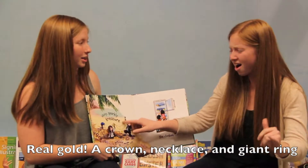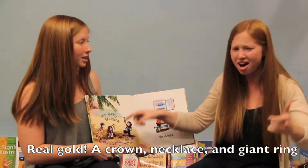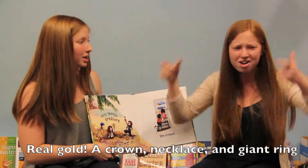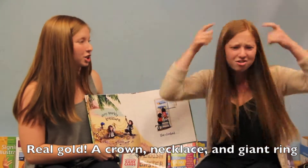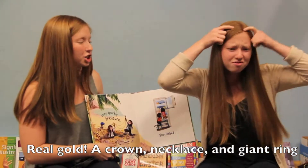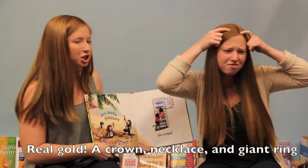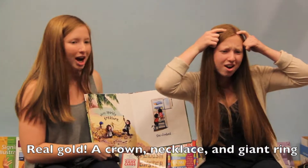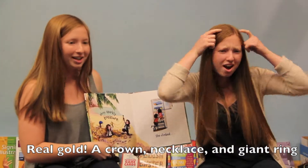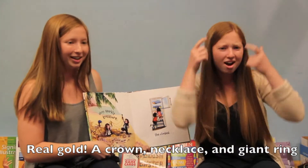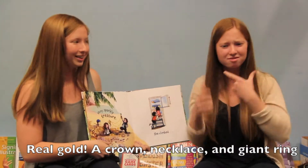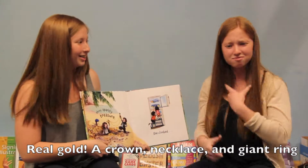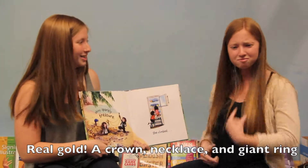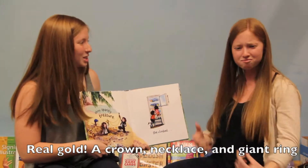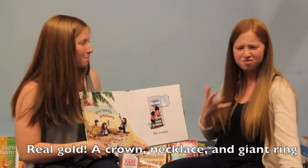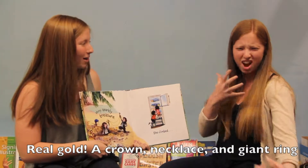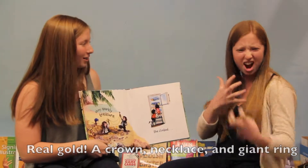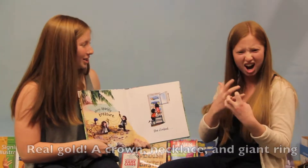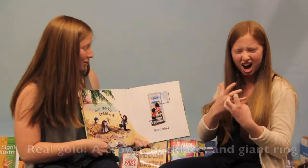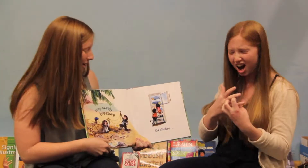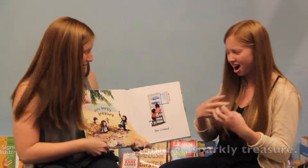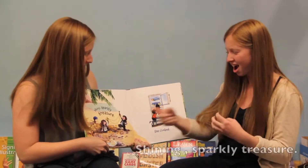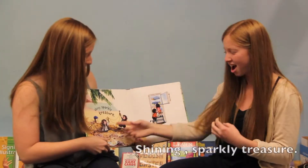Shiny, sparkly treasure.